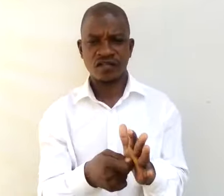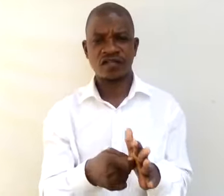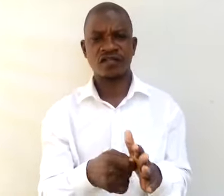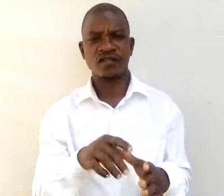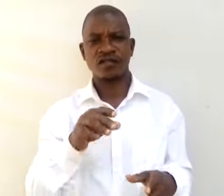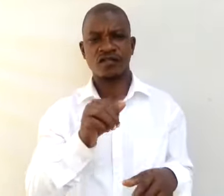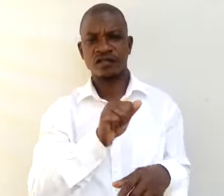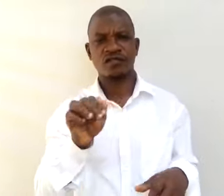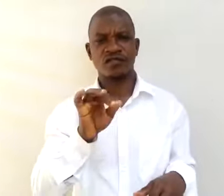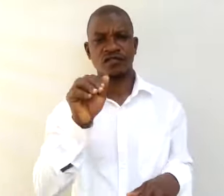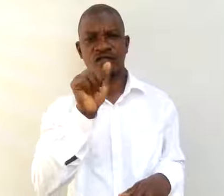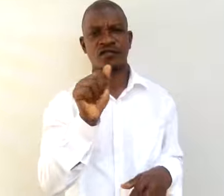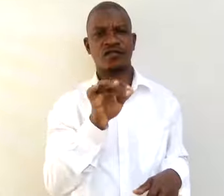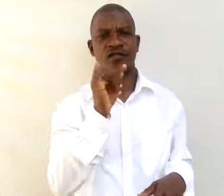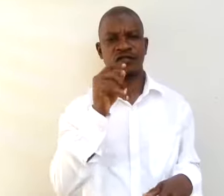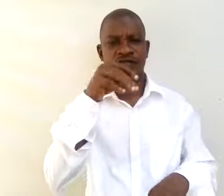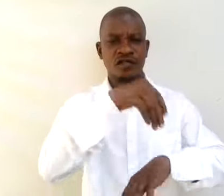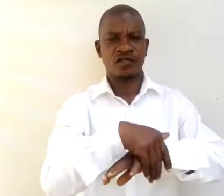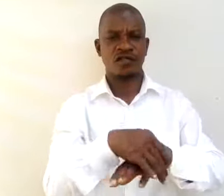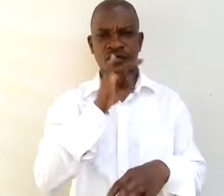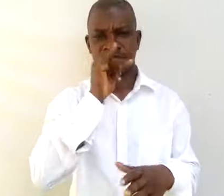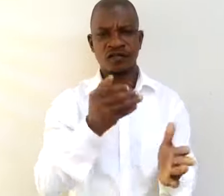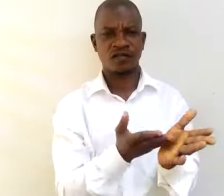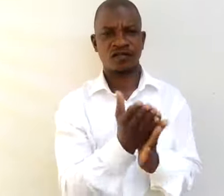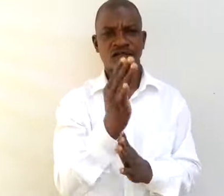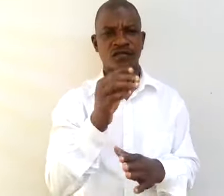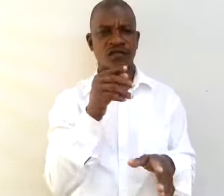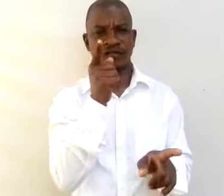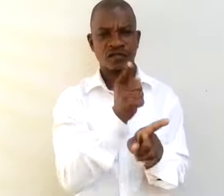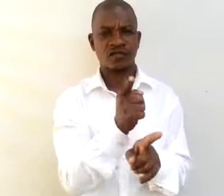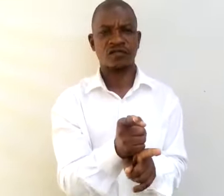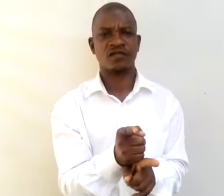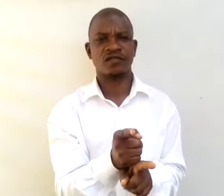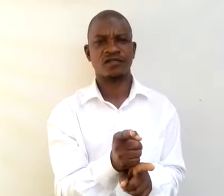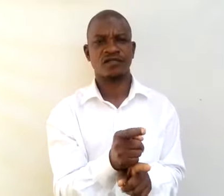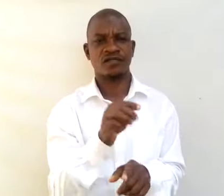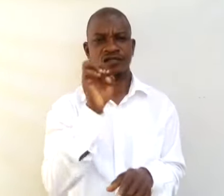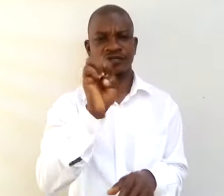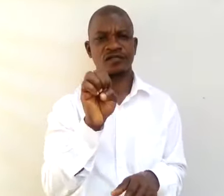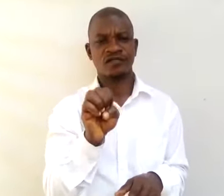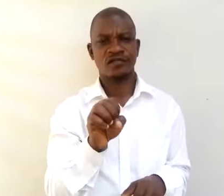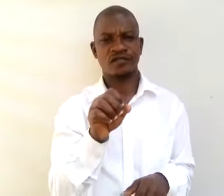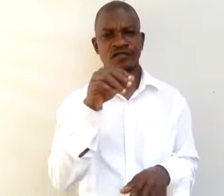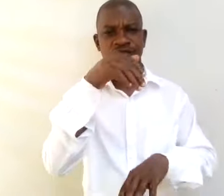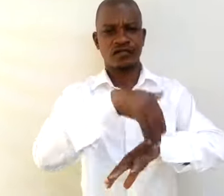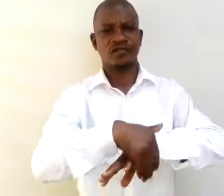A. Night is the correct answer. Knock, night.